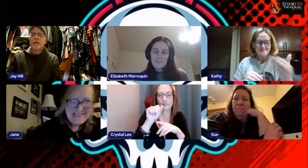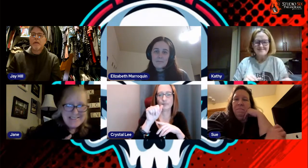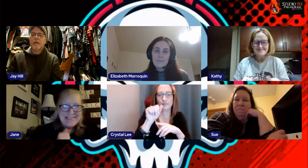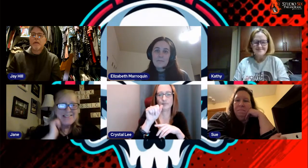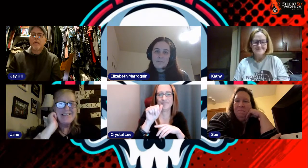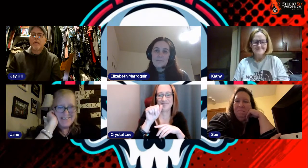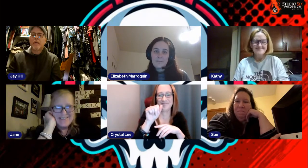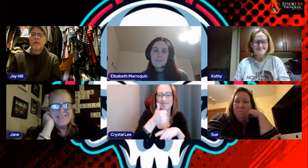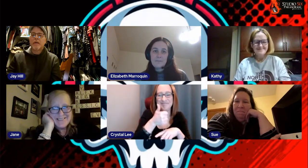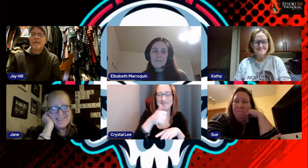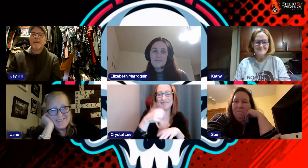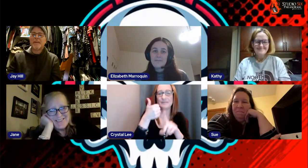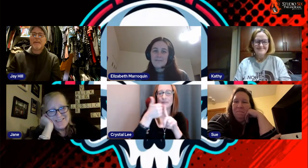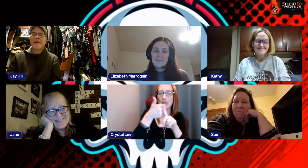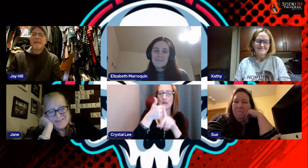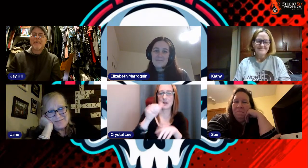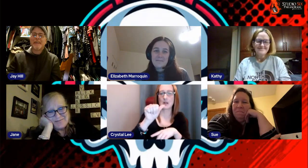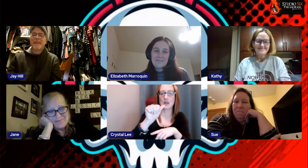Thank you.